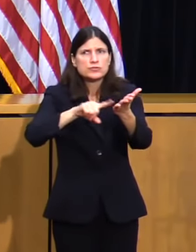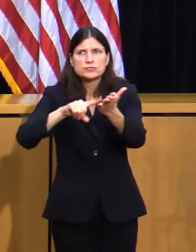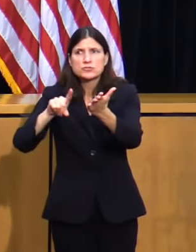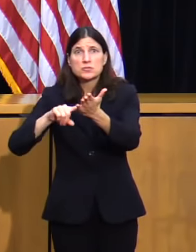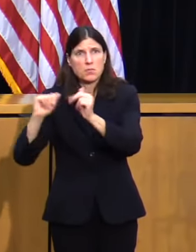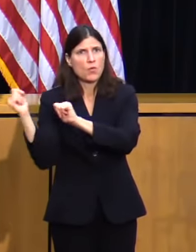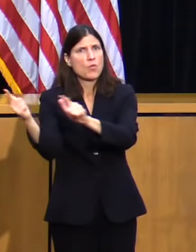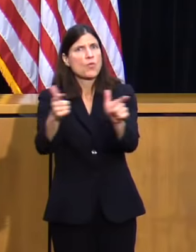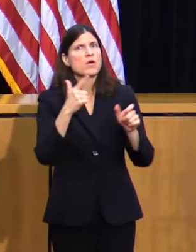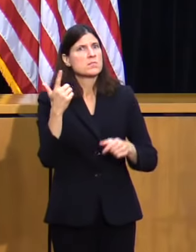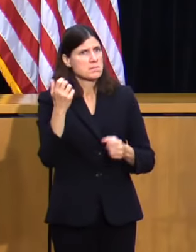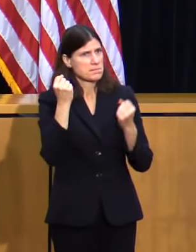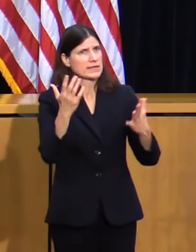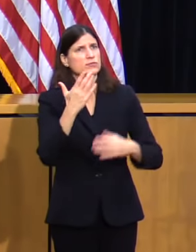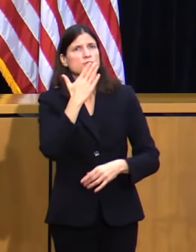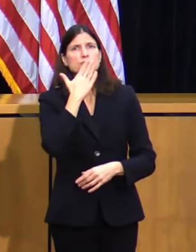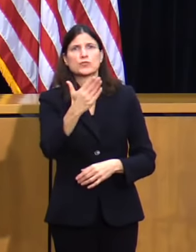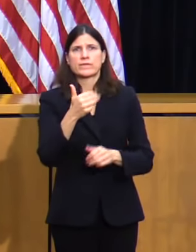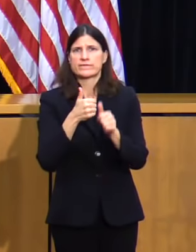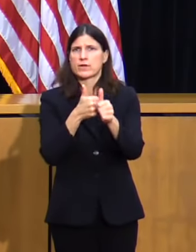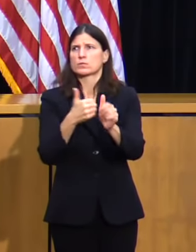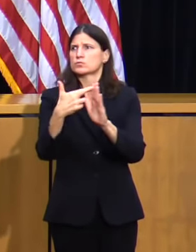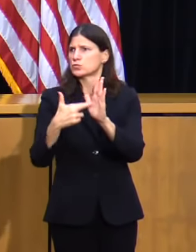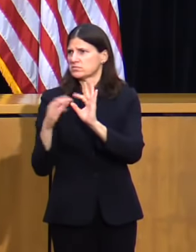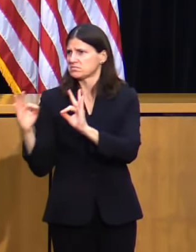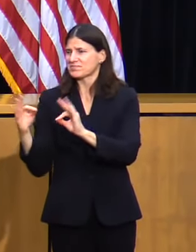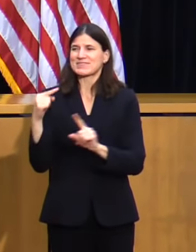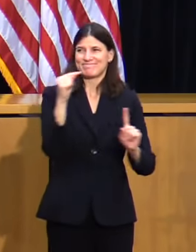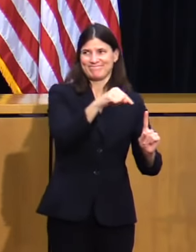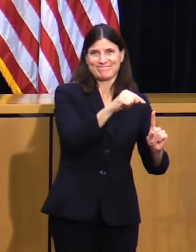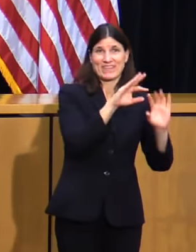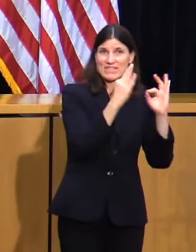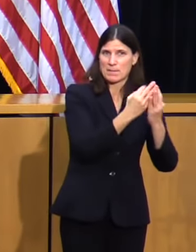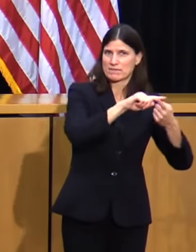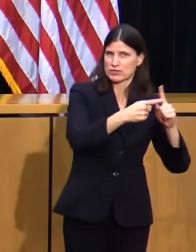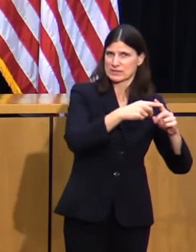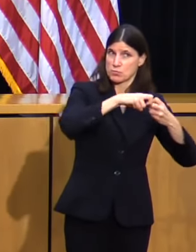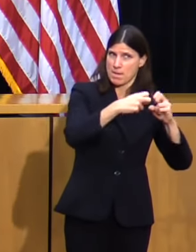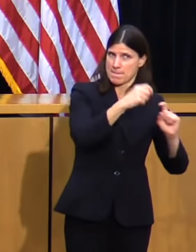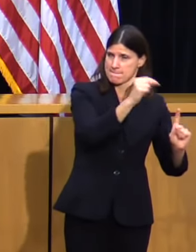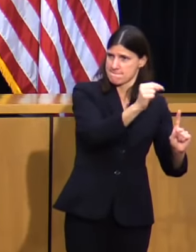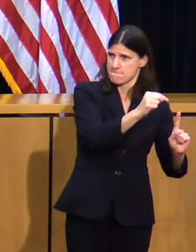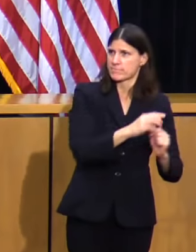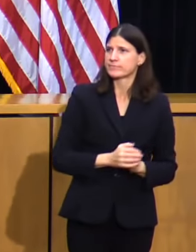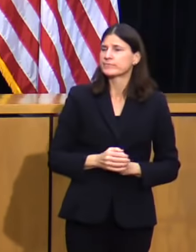rules is very small. Governor, a quick math question.